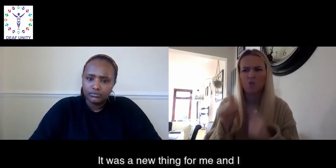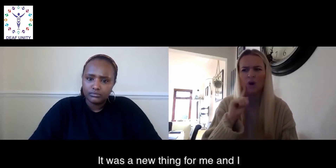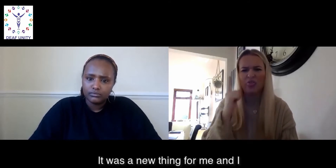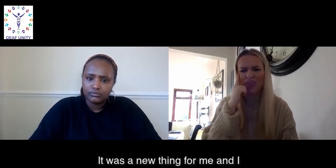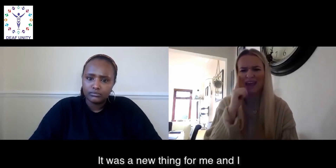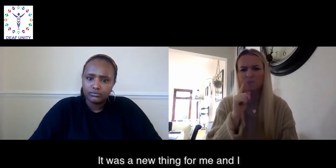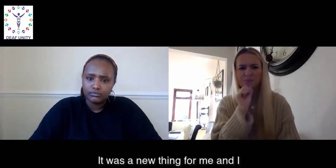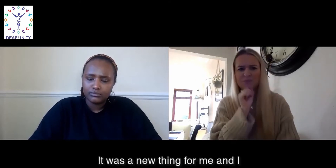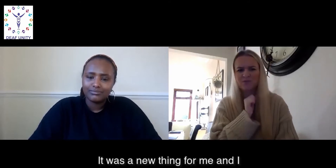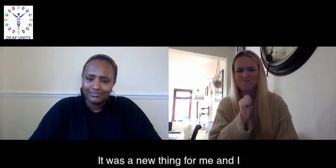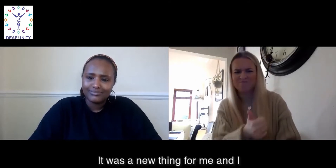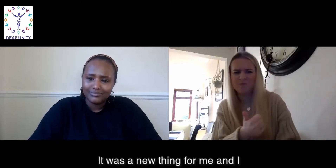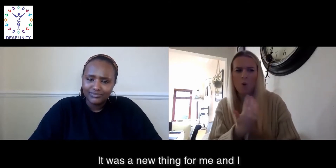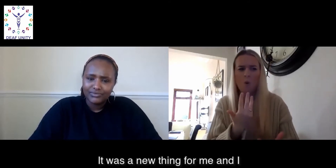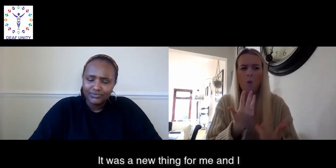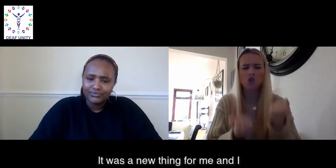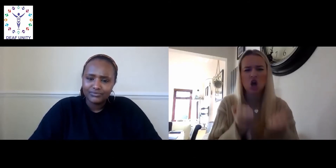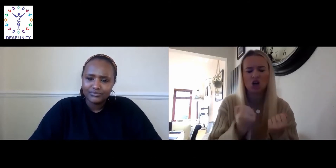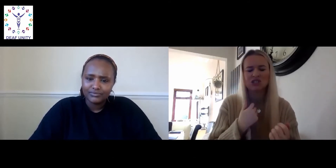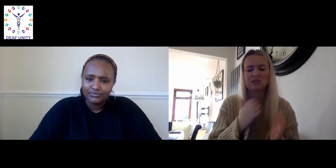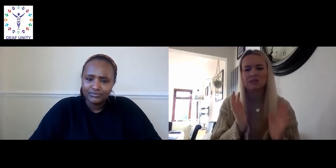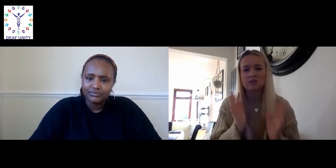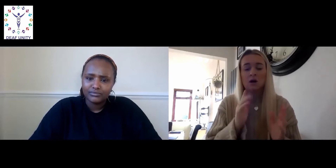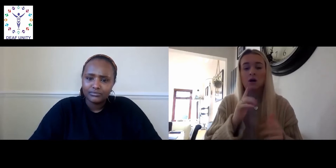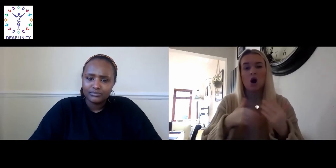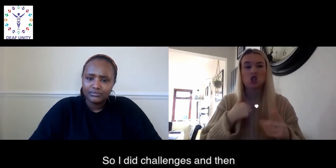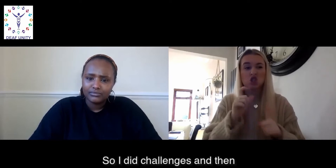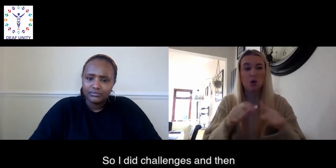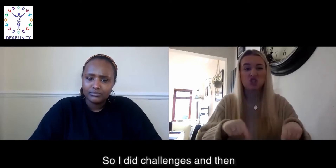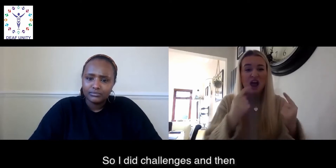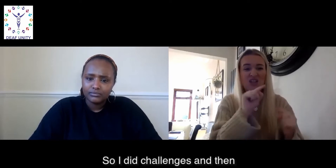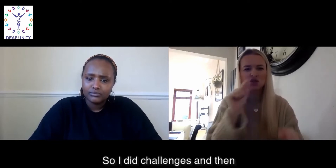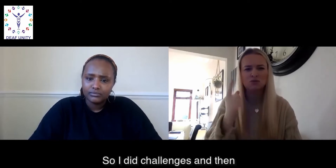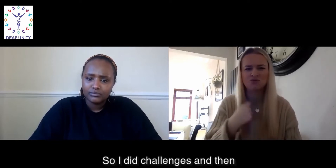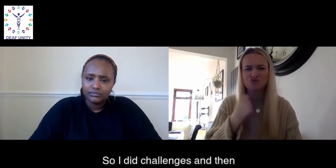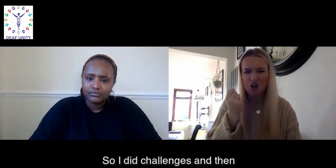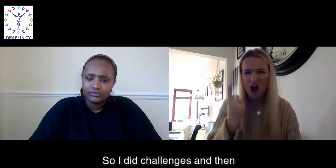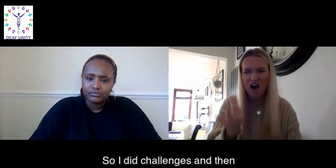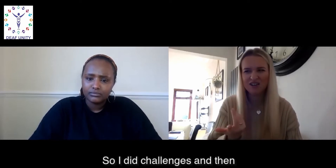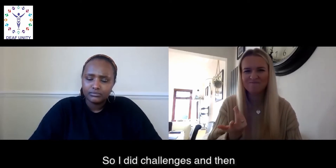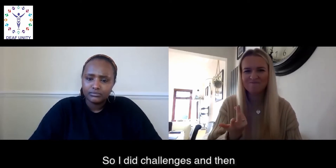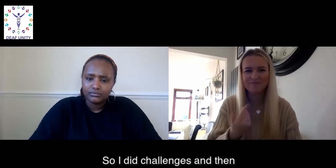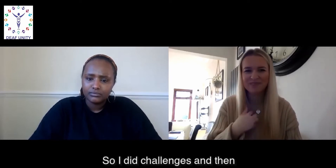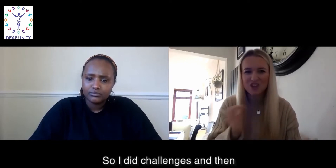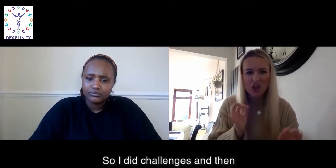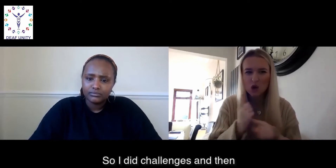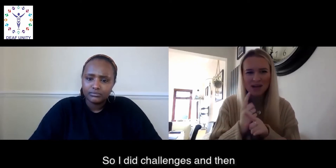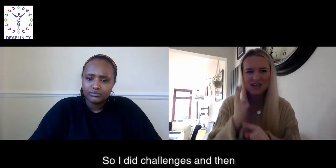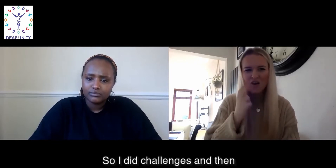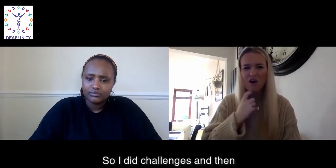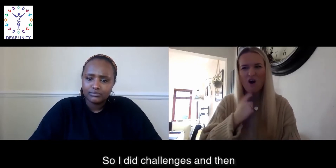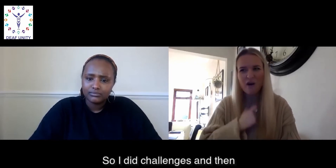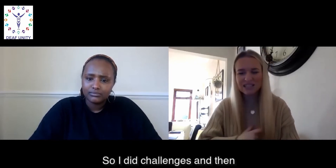new thing for me, so I worried what other people would think or whether they would judge me. So I did challenges, and then I realised there